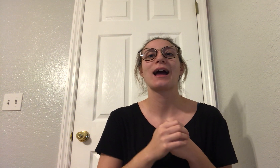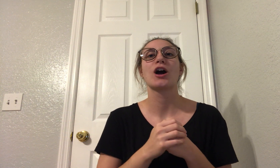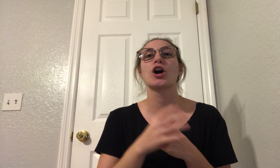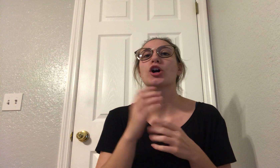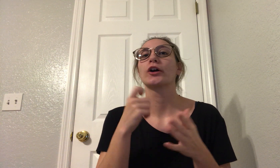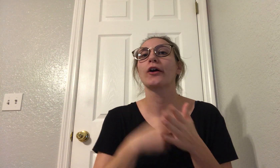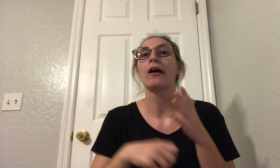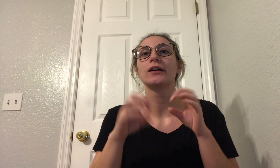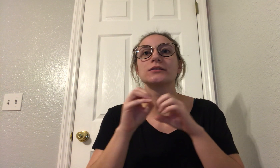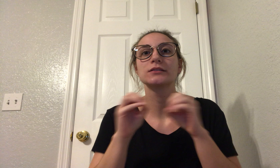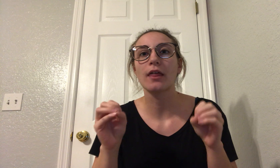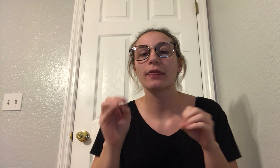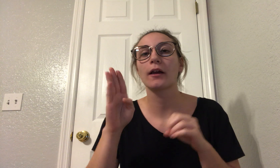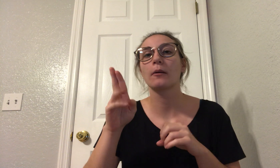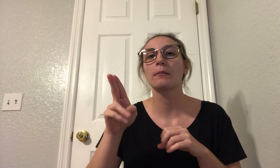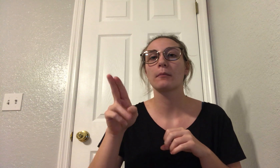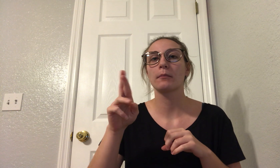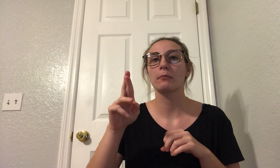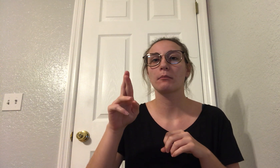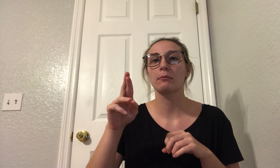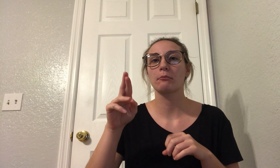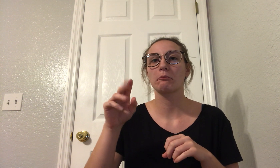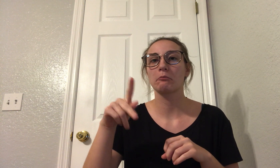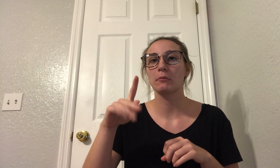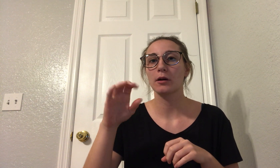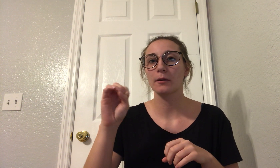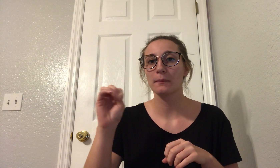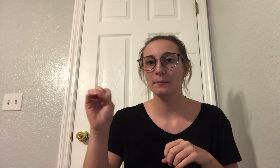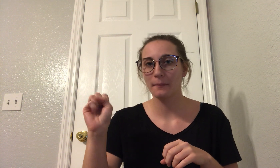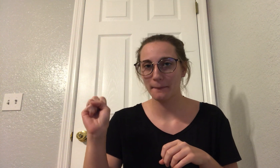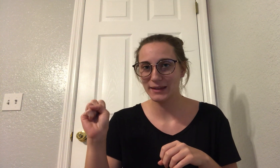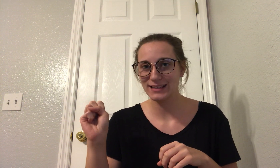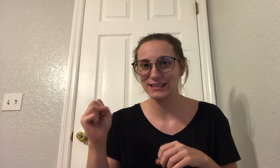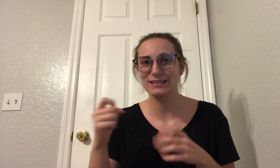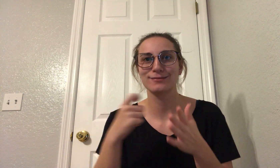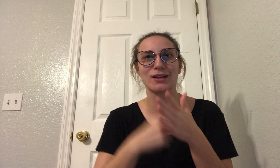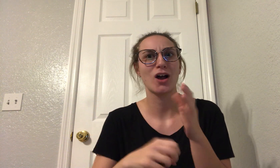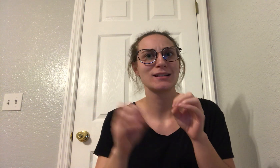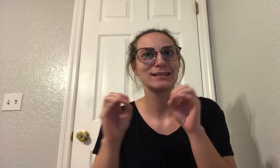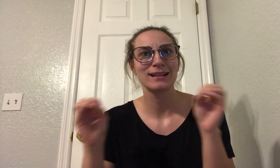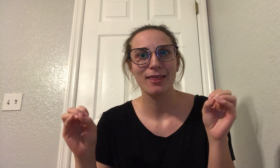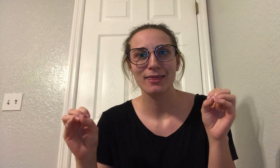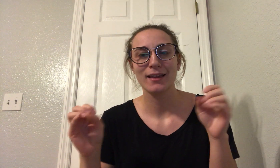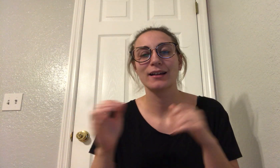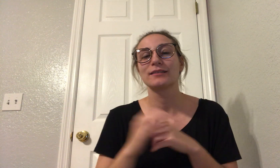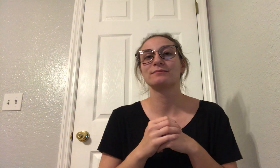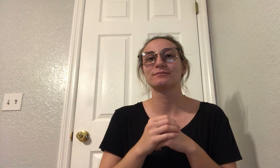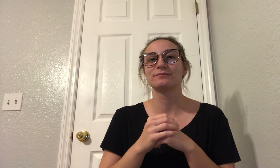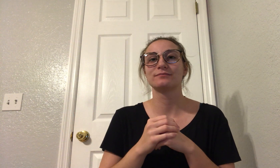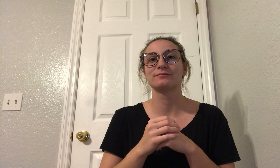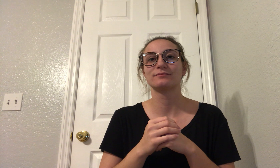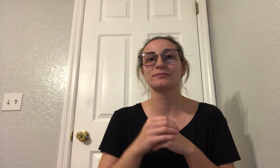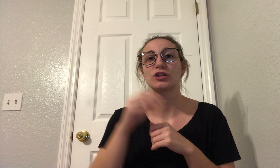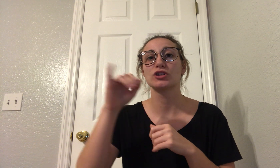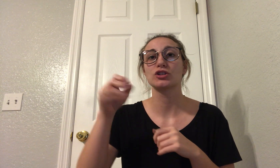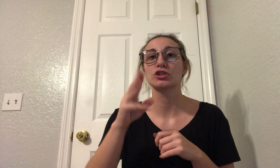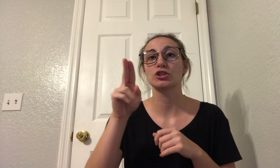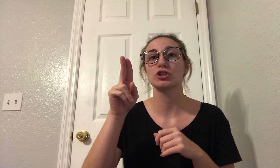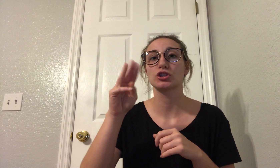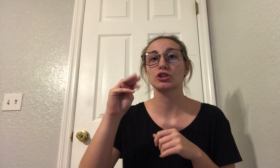can do them, and they will burn a lot of calories. Mountain climbers, boxing, jumping jacks, running in place,